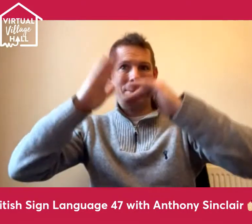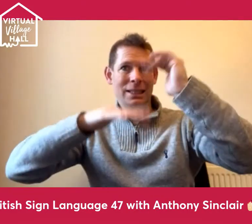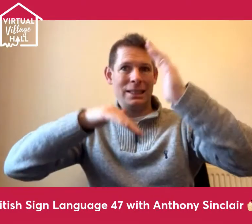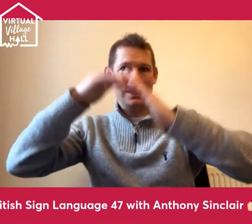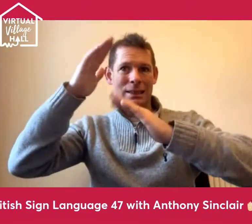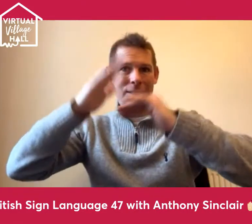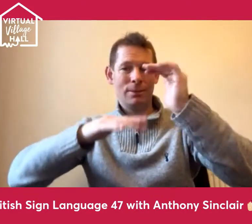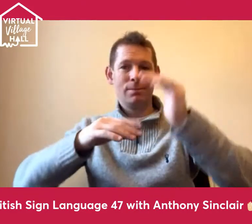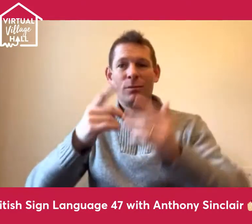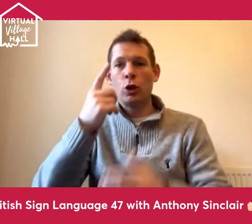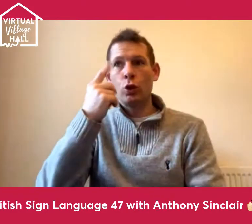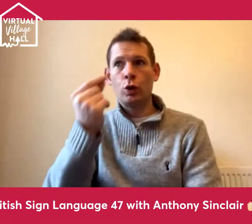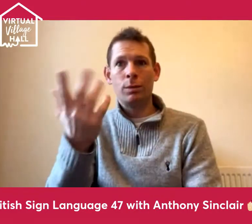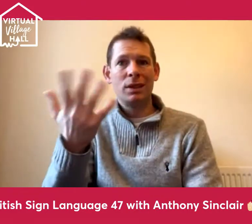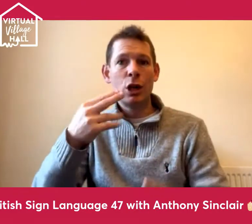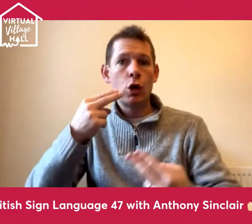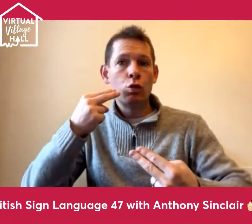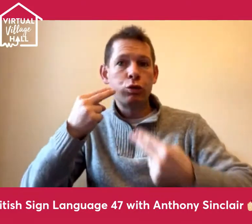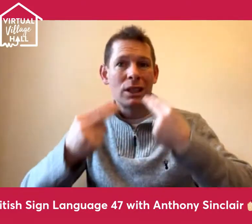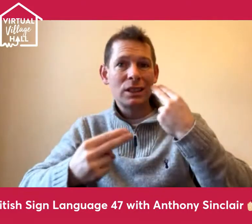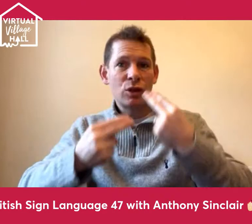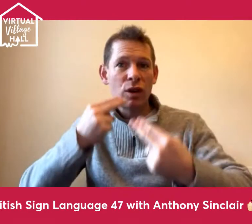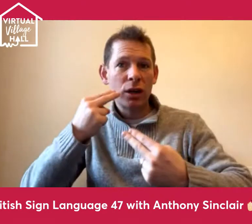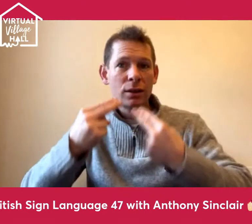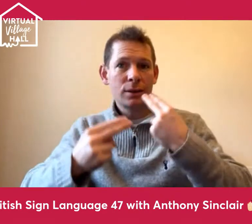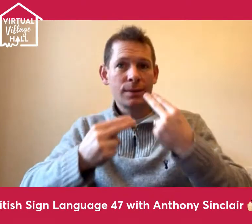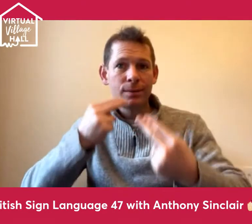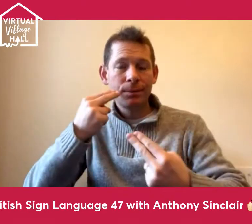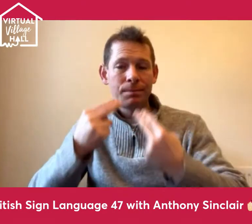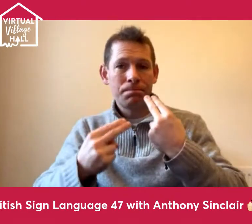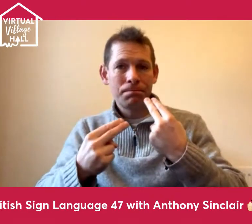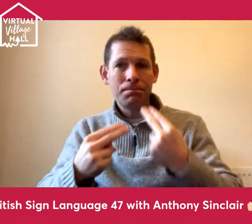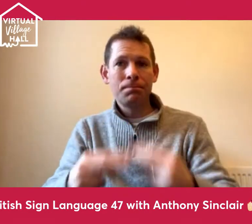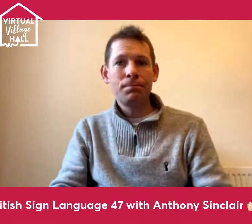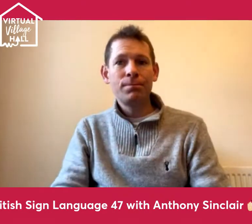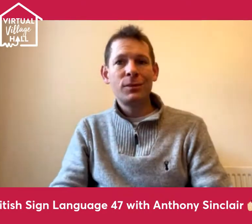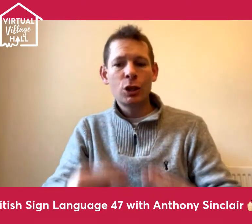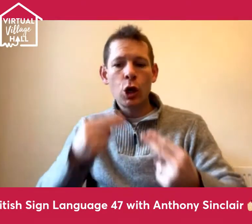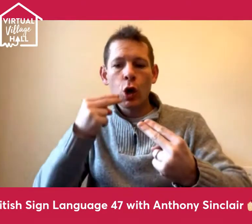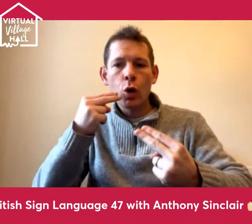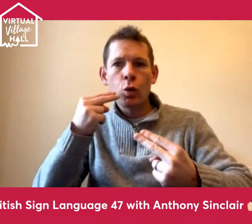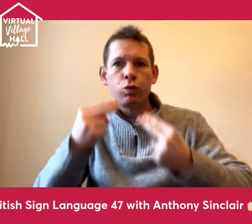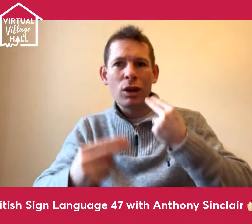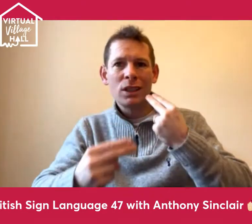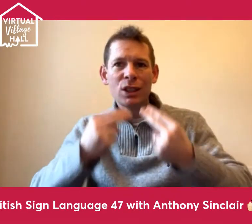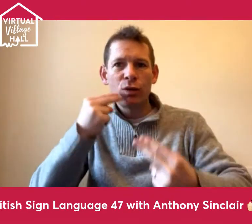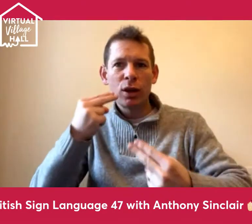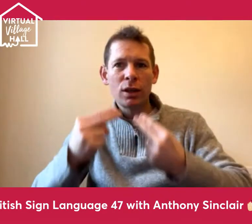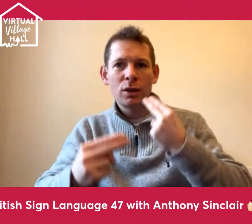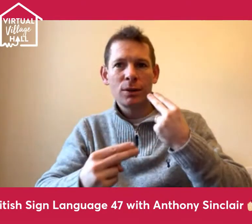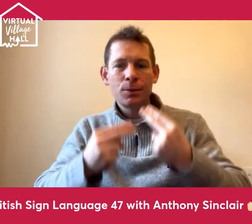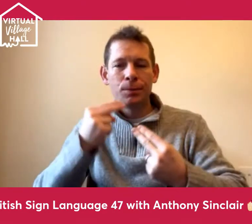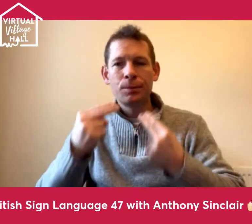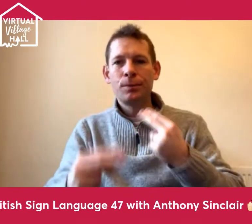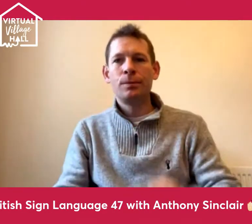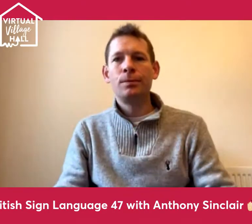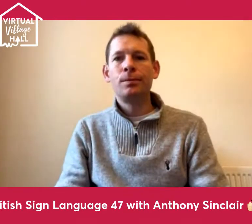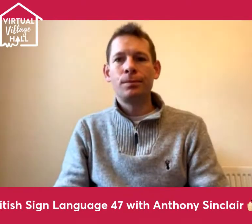Pretend there's a building over there. It could be a restaurant that you're going to, for example. So that's a sign for